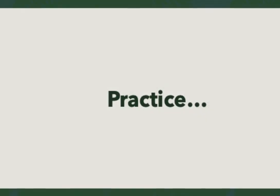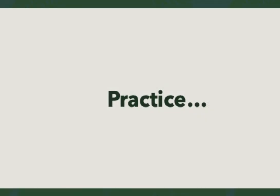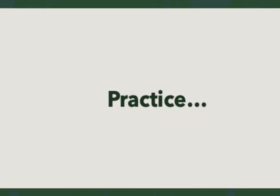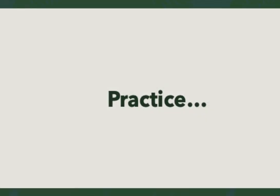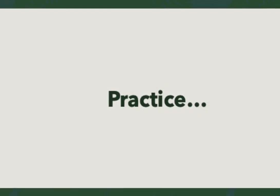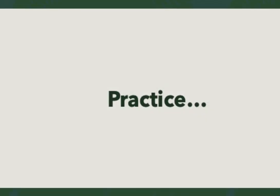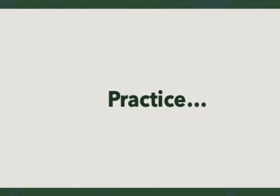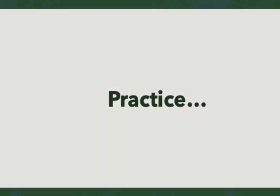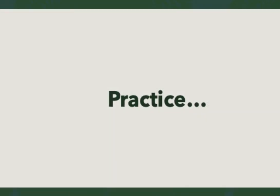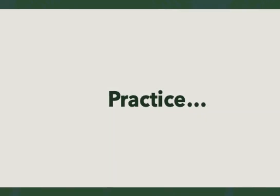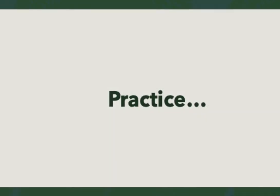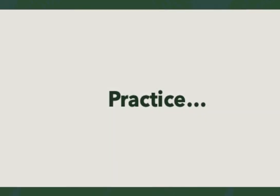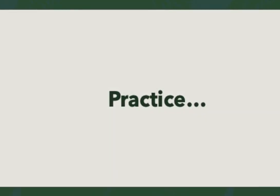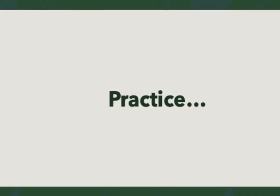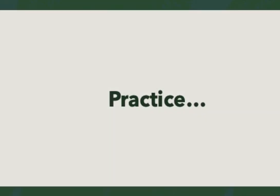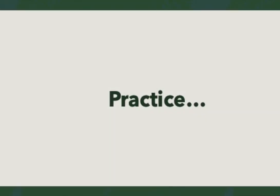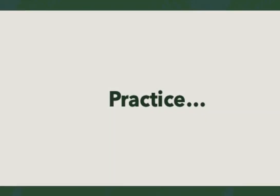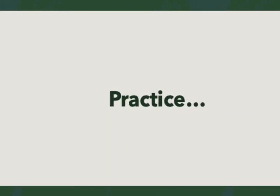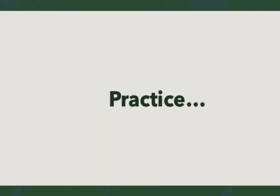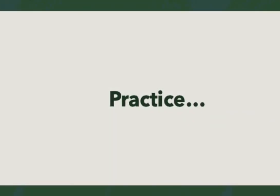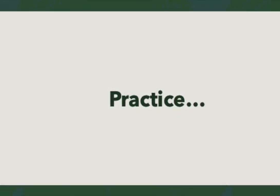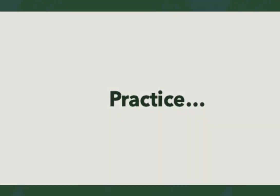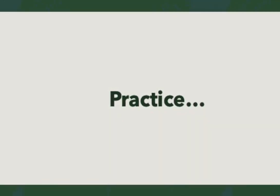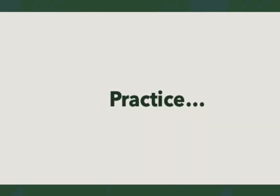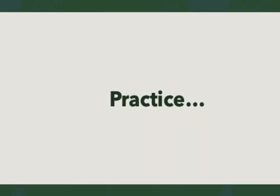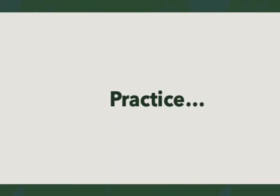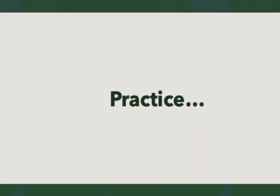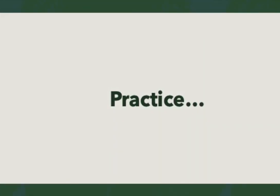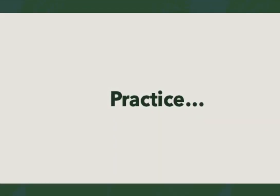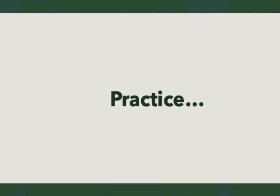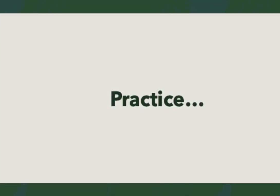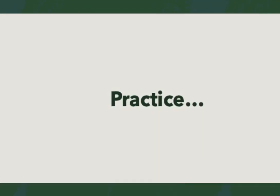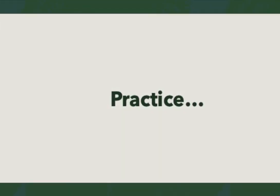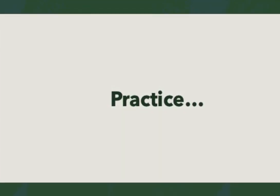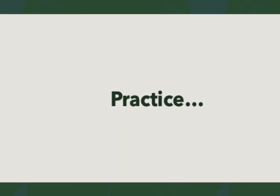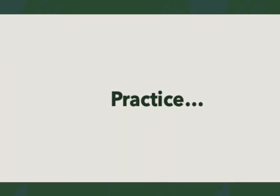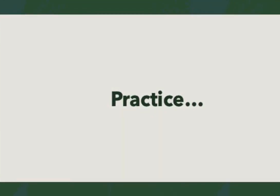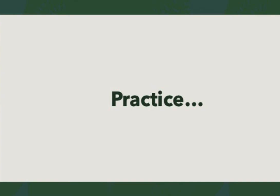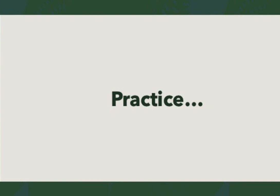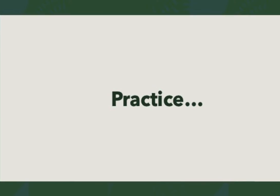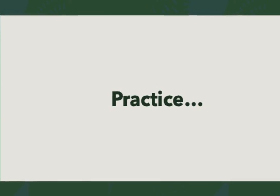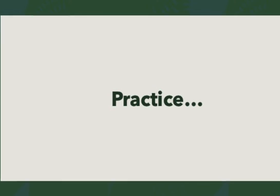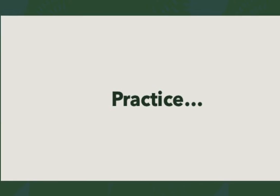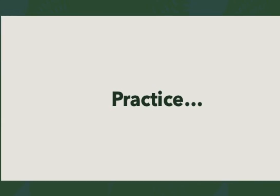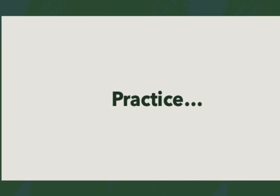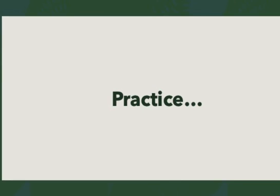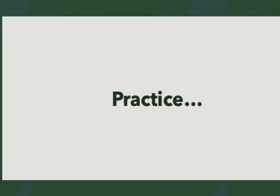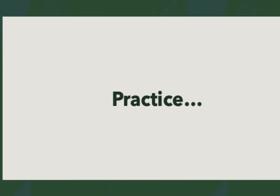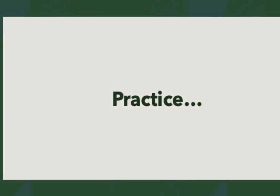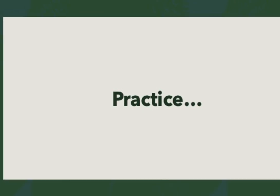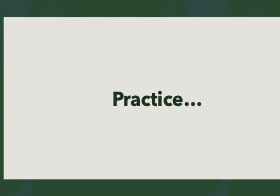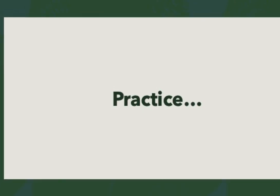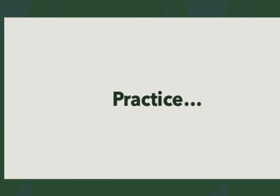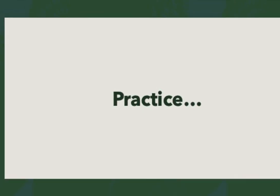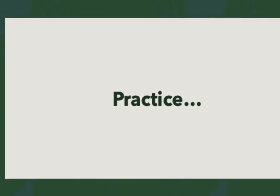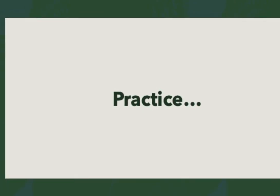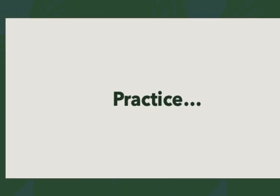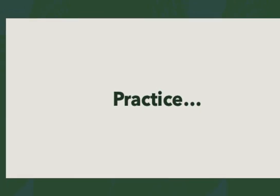Using classifiers can be a bit like a game of charades. Let's practice. I'm going to describe three